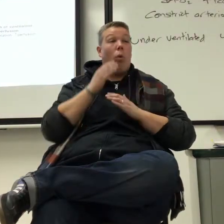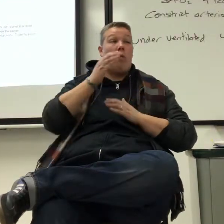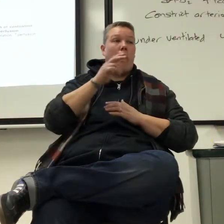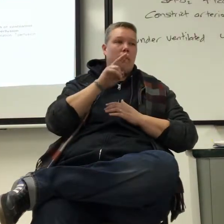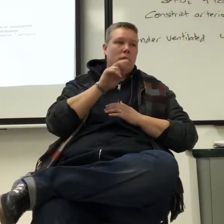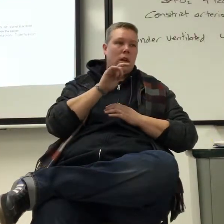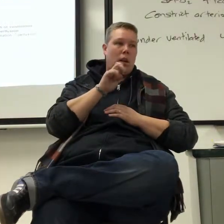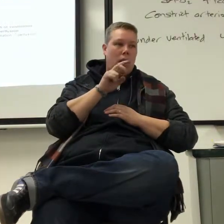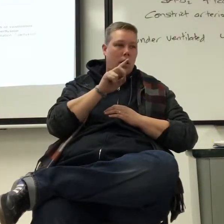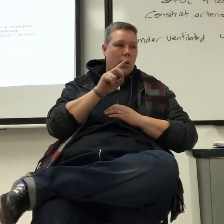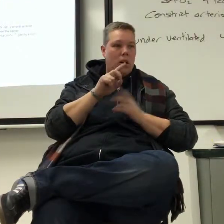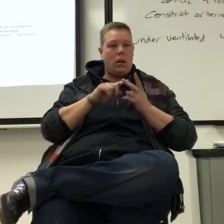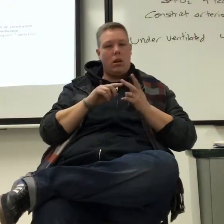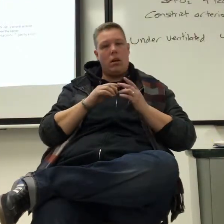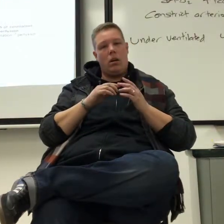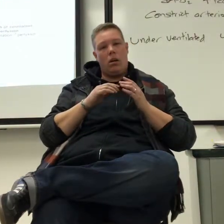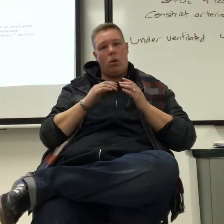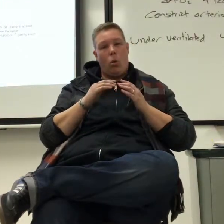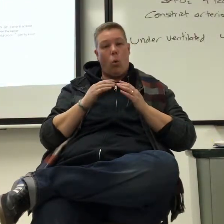overperfused.